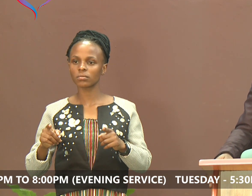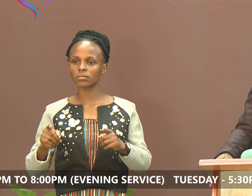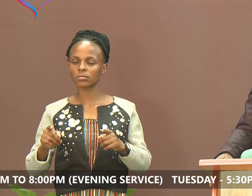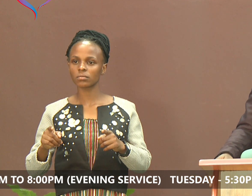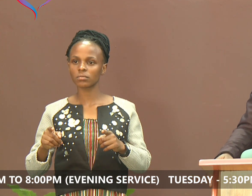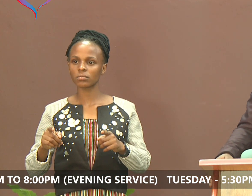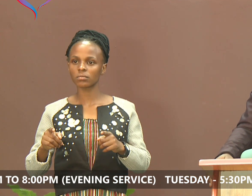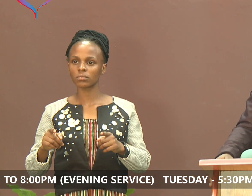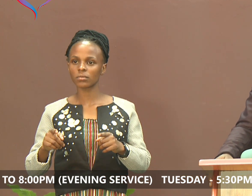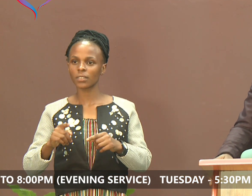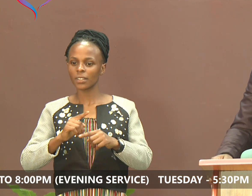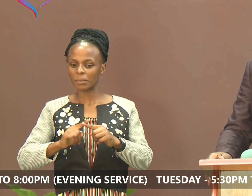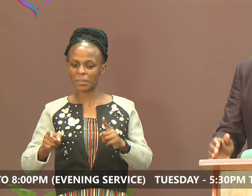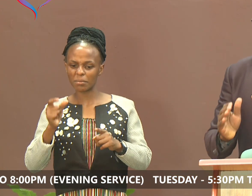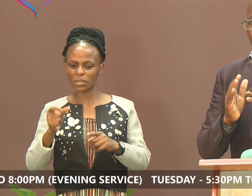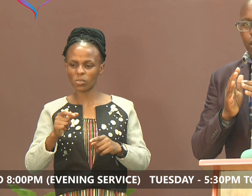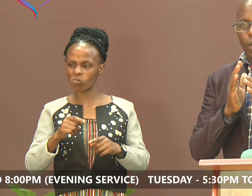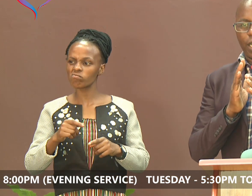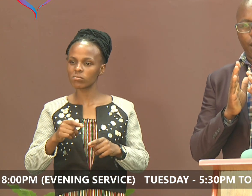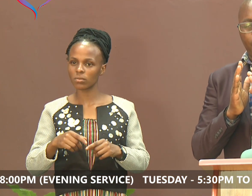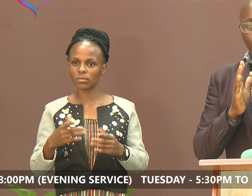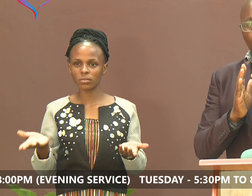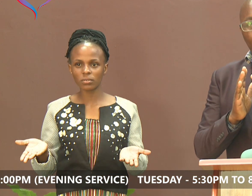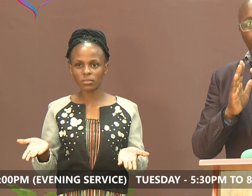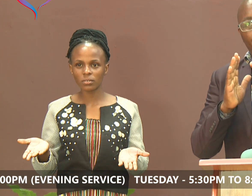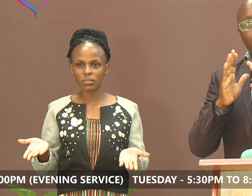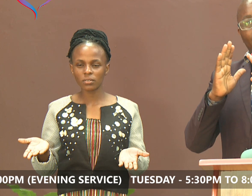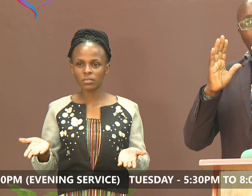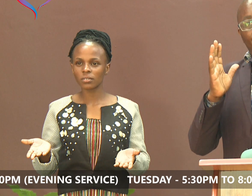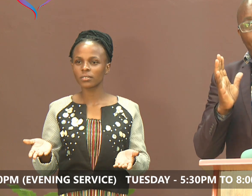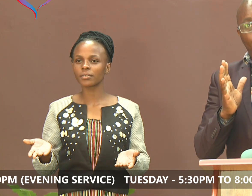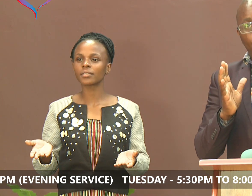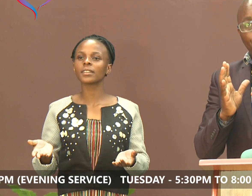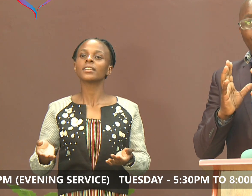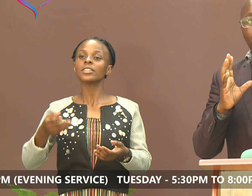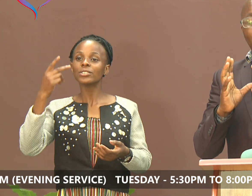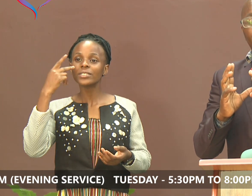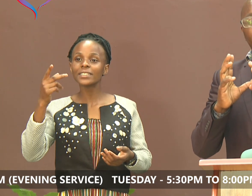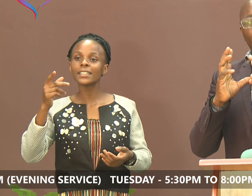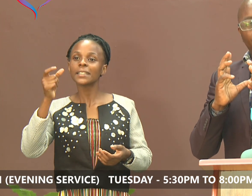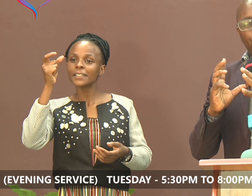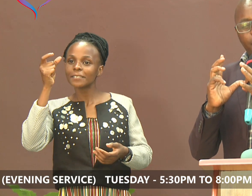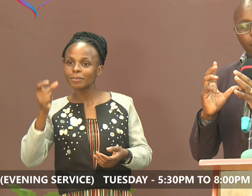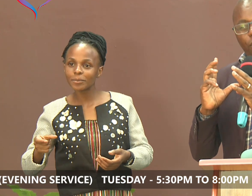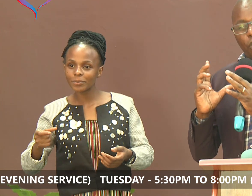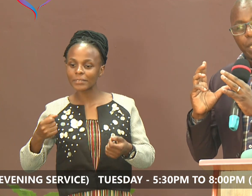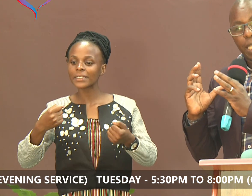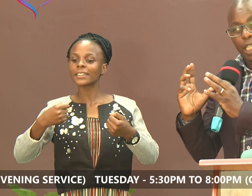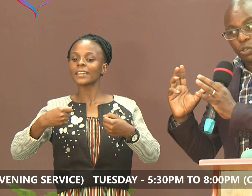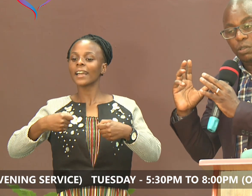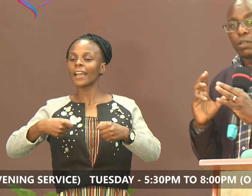I love you. You will find that non-verbal takes 55%